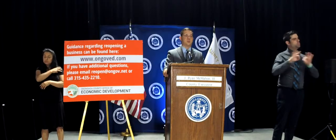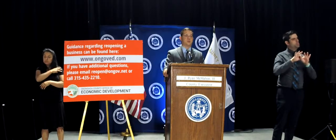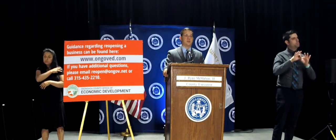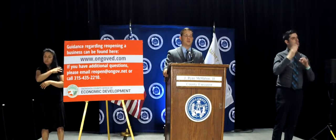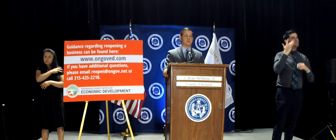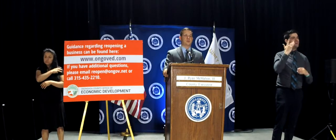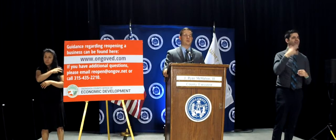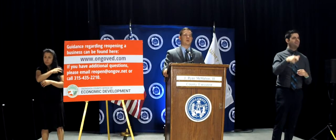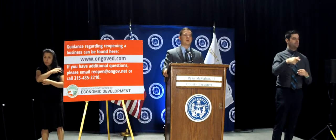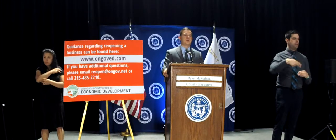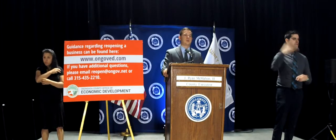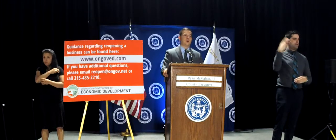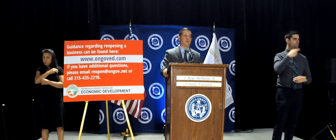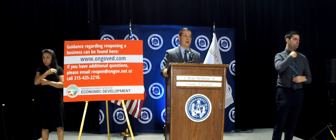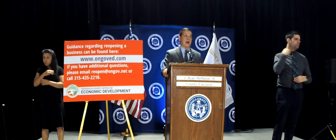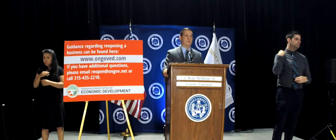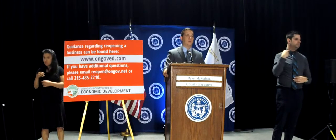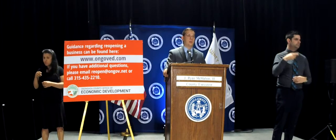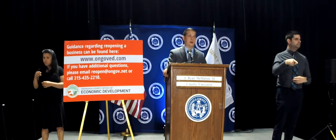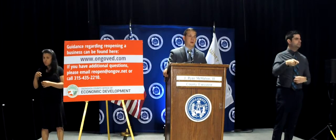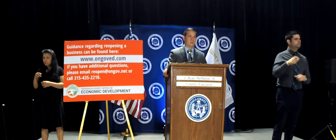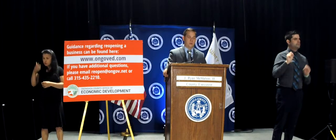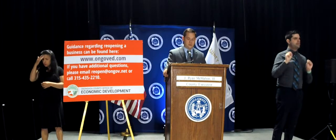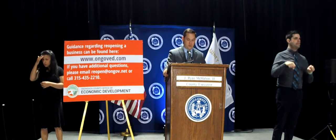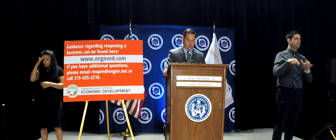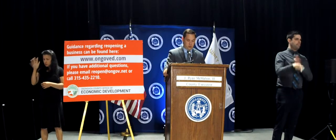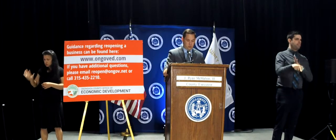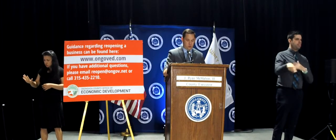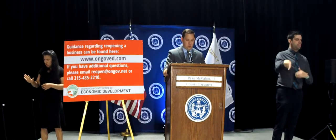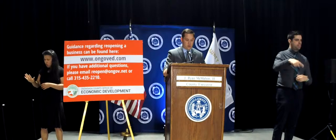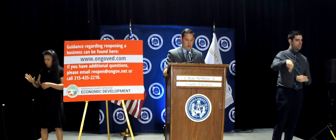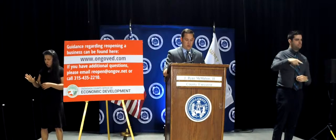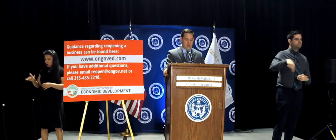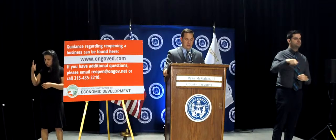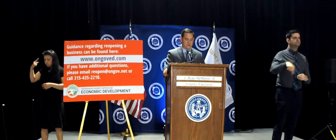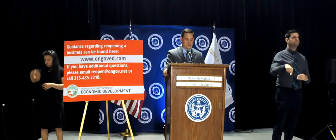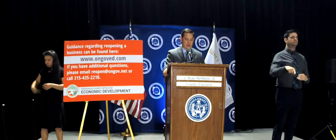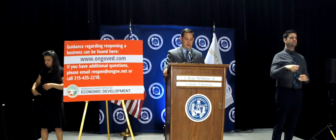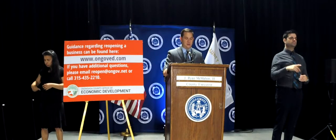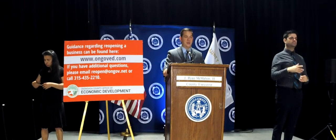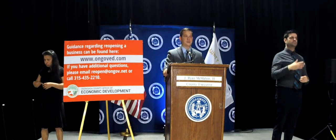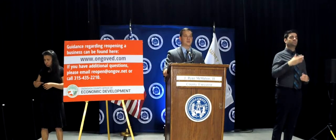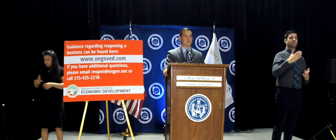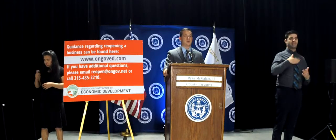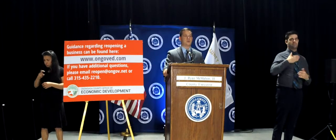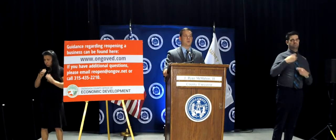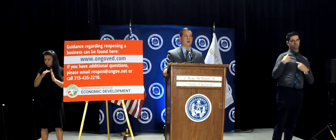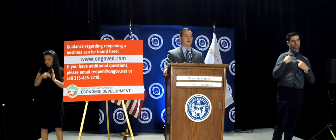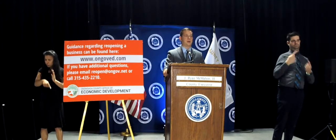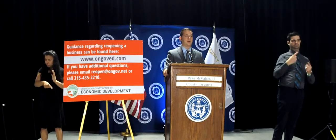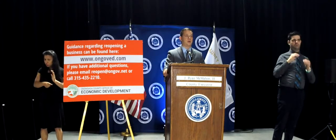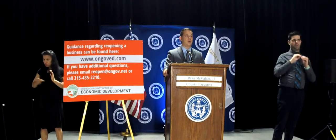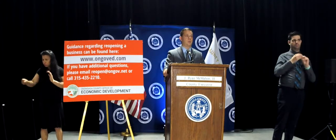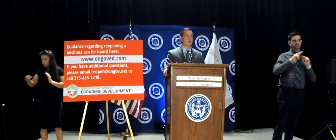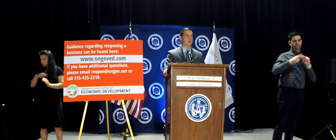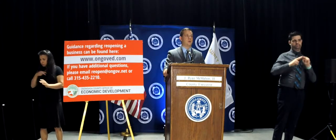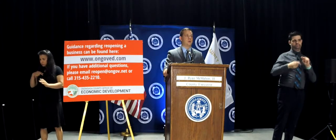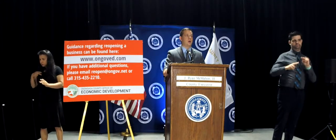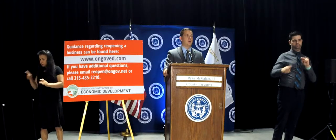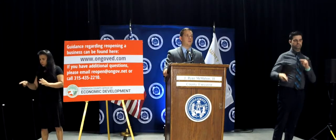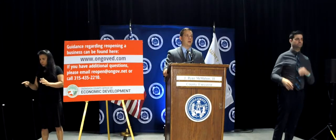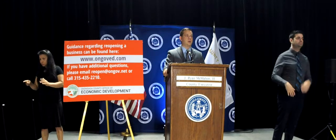to hospitalizations. So we're happy when that number gets very low. And that leaves 10 cases community spread. Again, a good